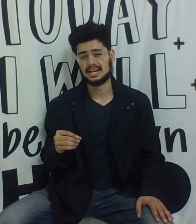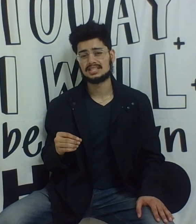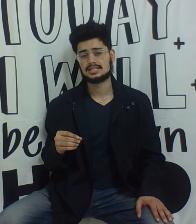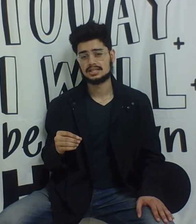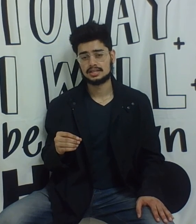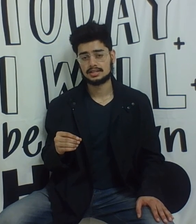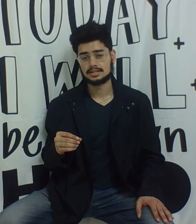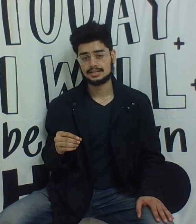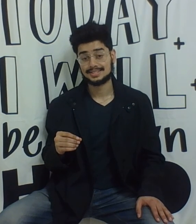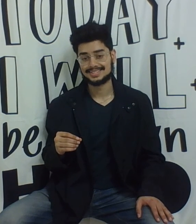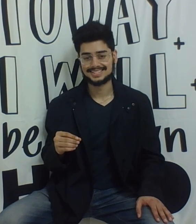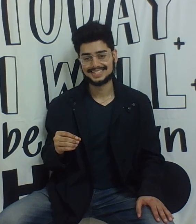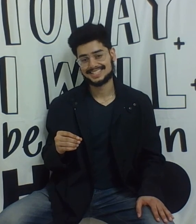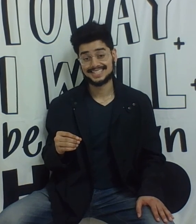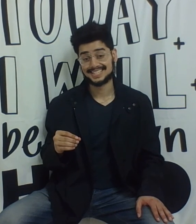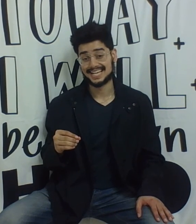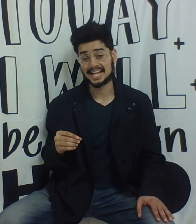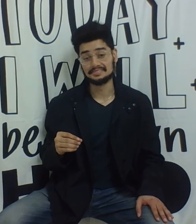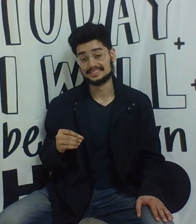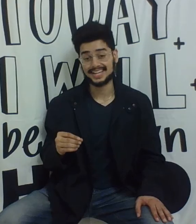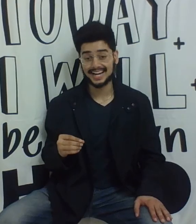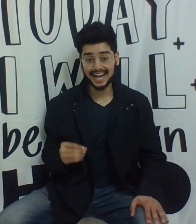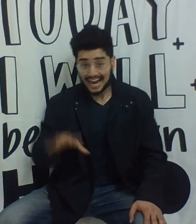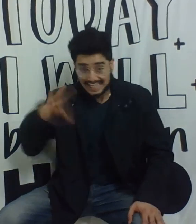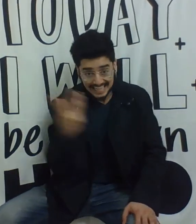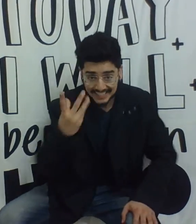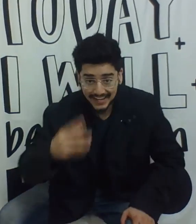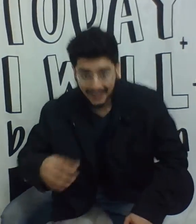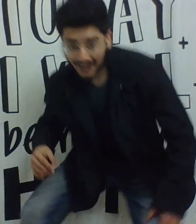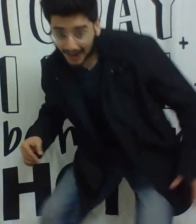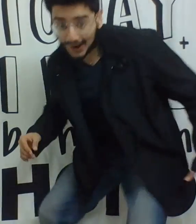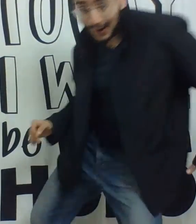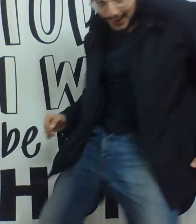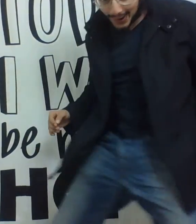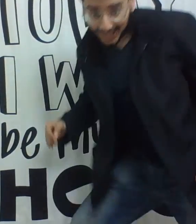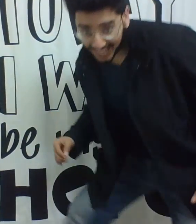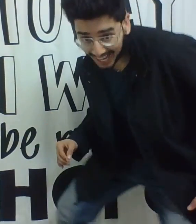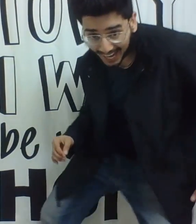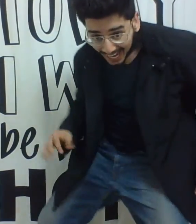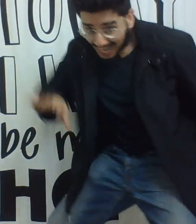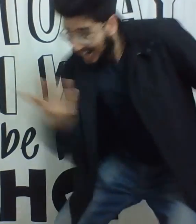that, out of it, yeah. Look at that.